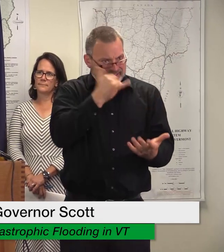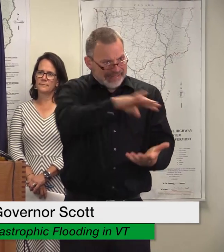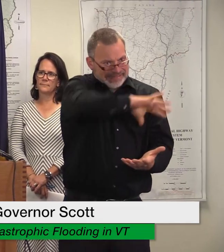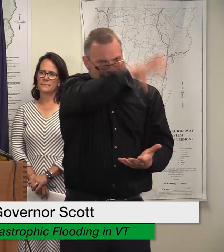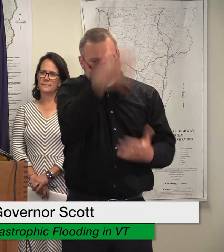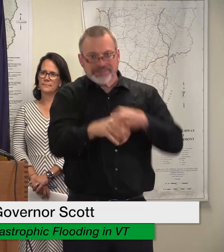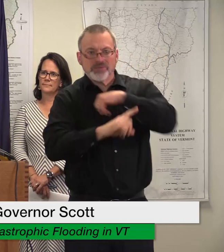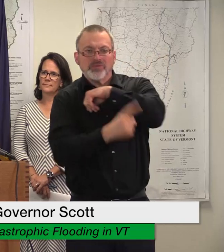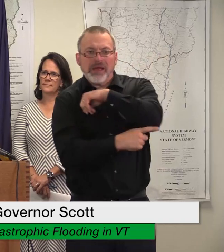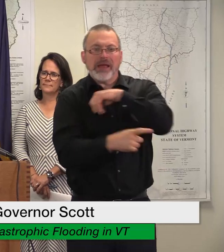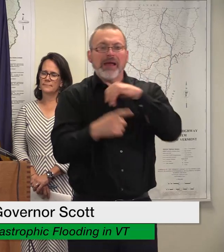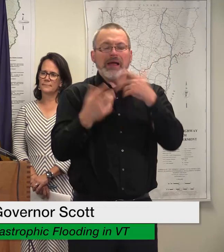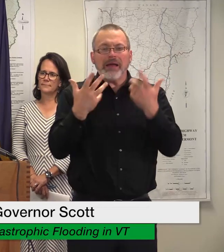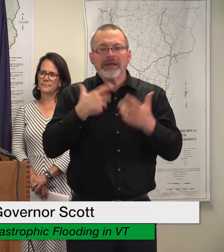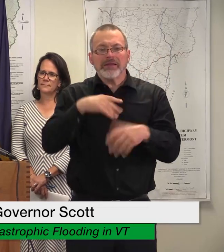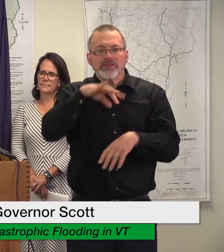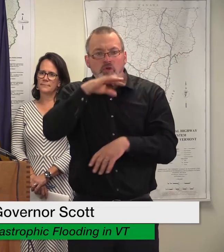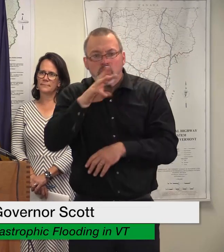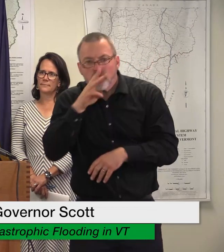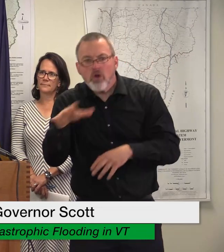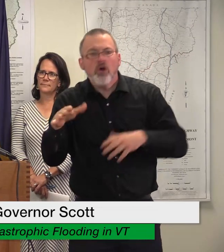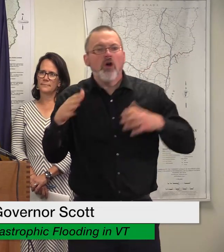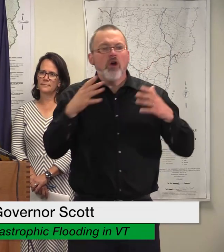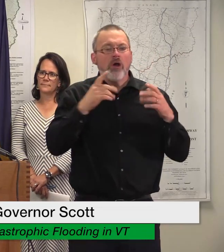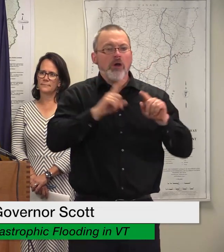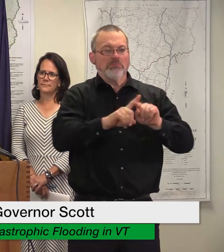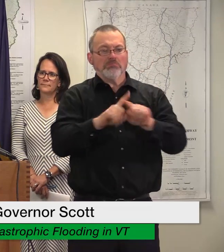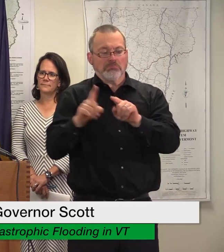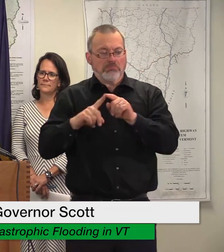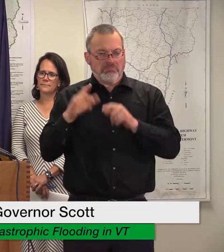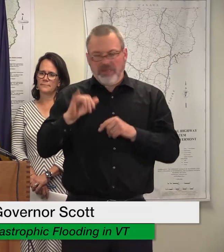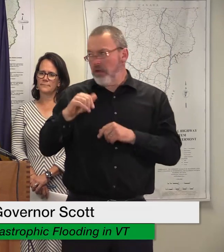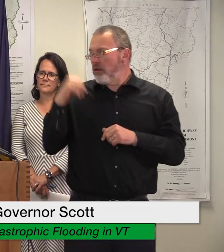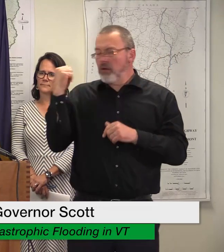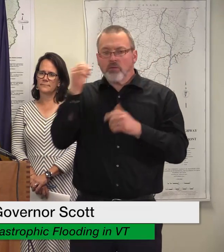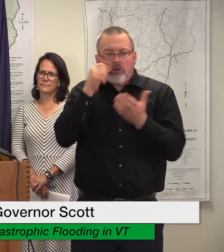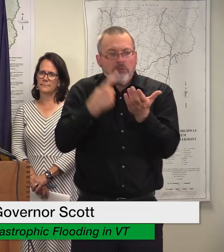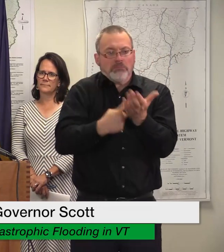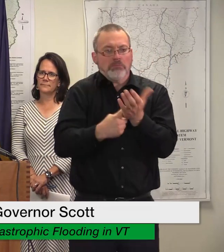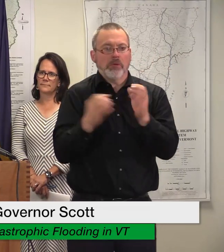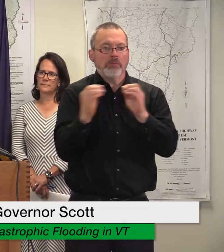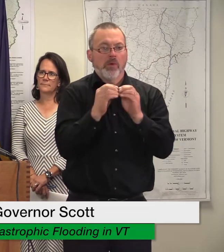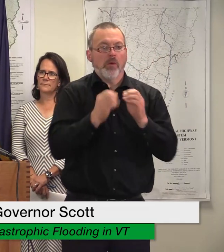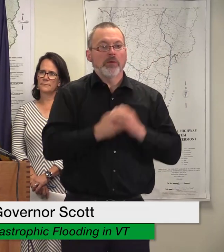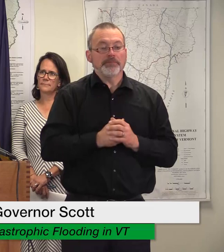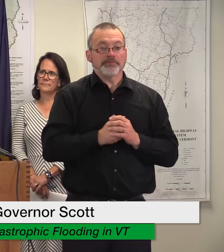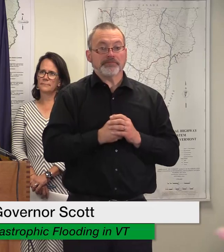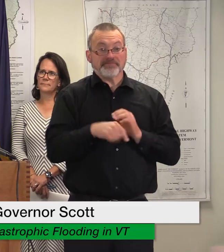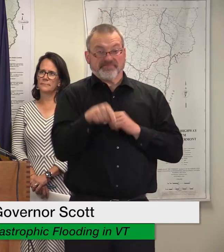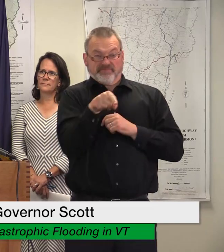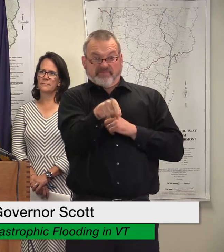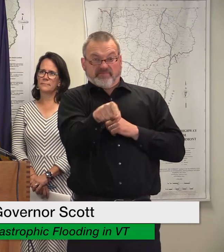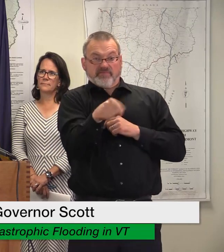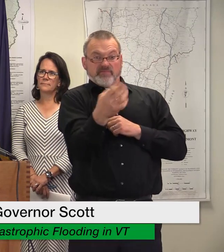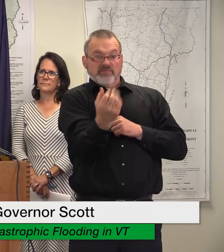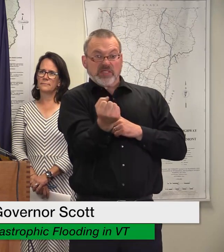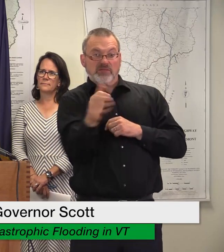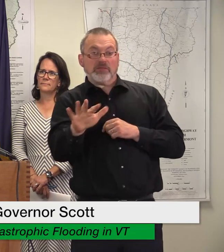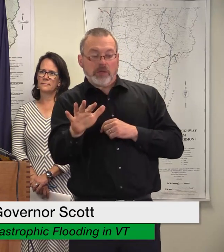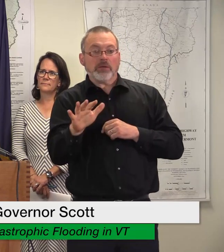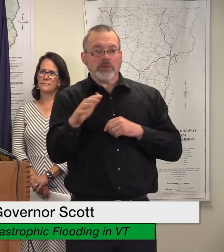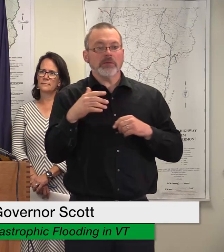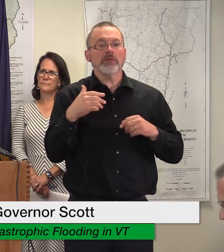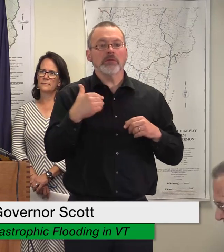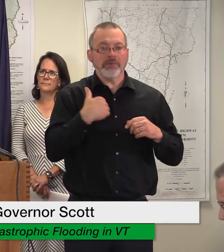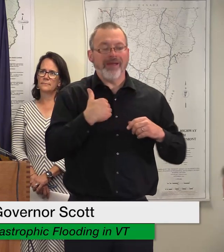have more on that in a few minutes. This weekend, we're also working with Serve Vermont on efforts to help rural areas